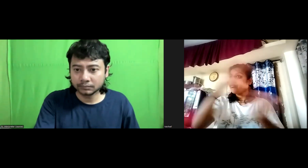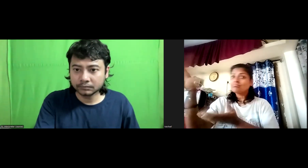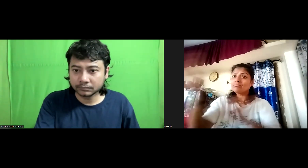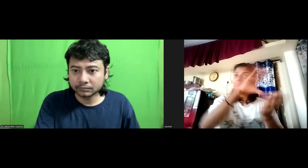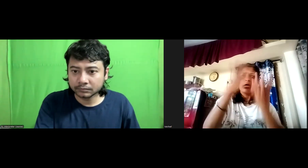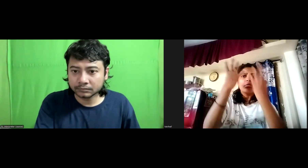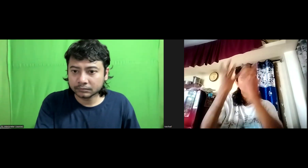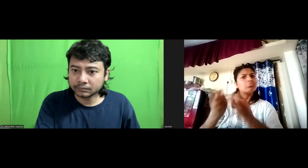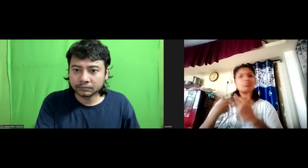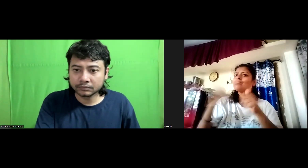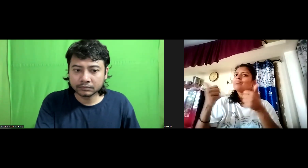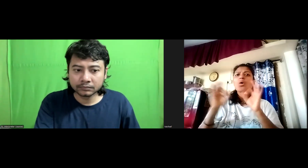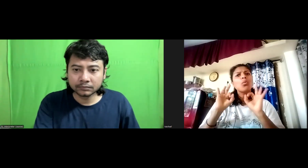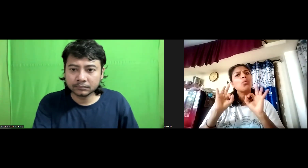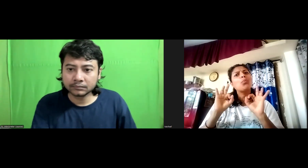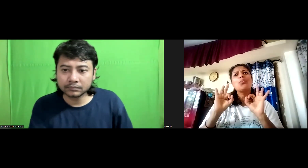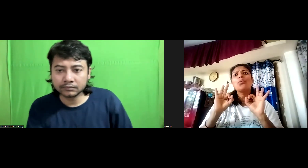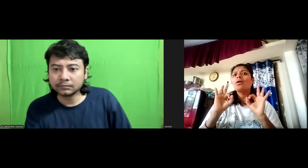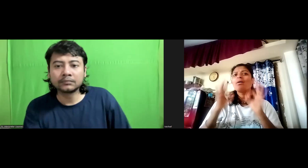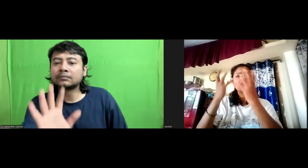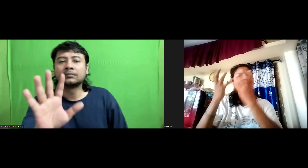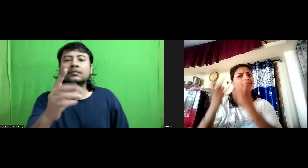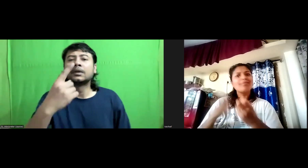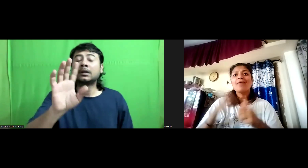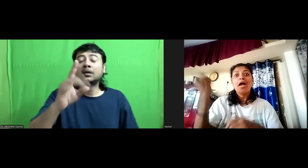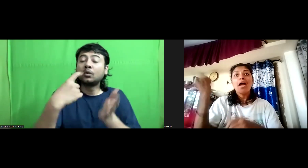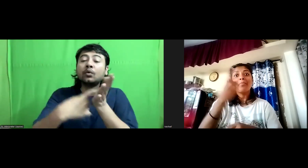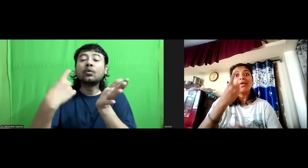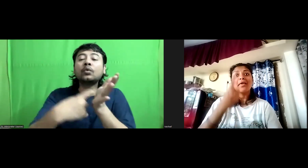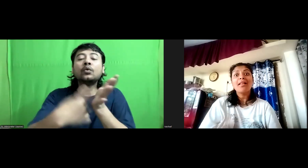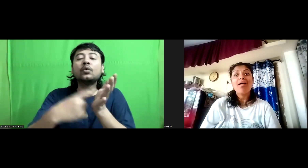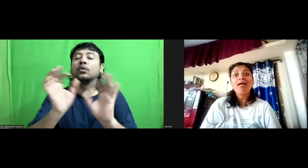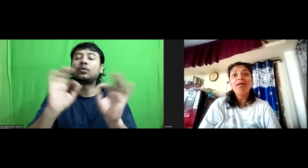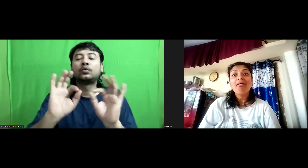There's nothing wrong or right. It's your personal choice how you do it.